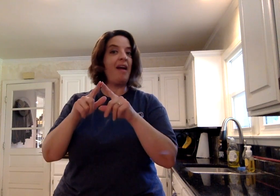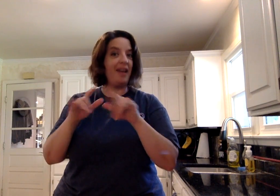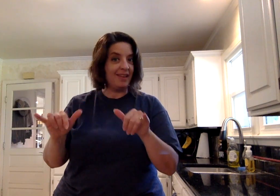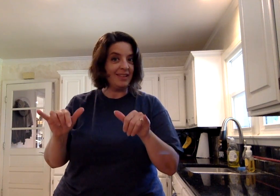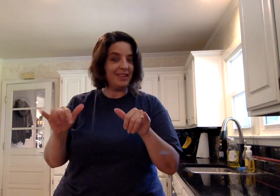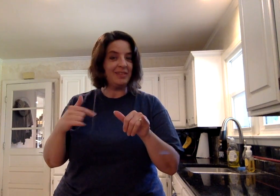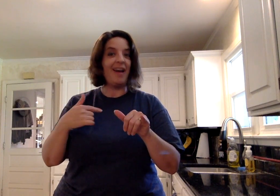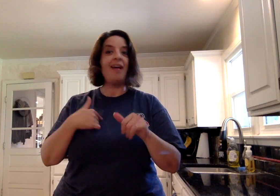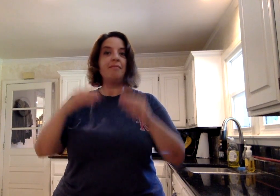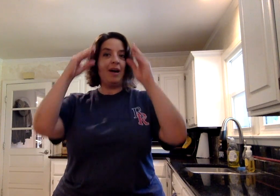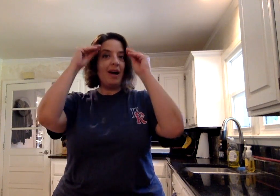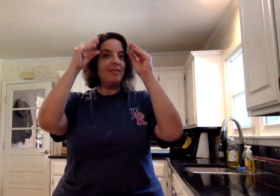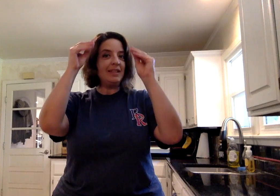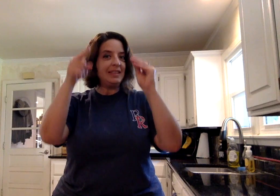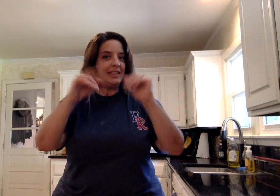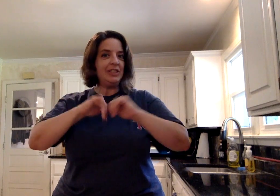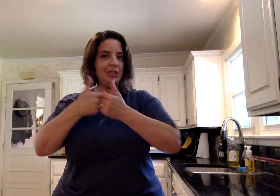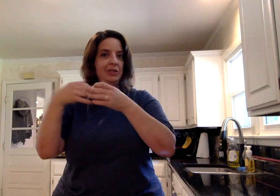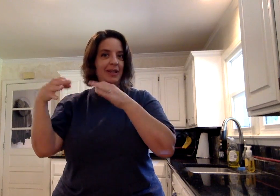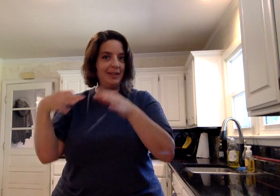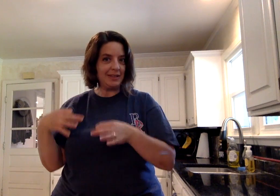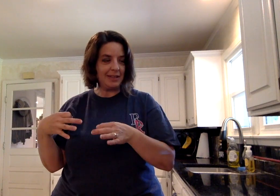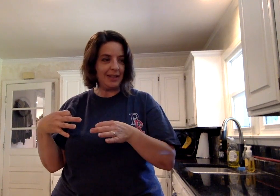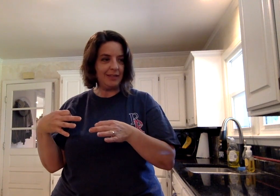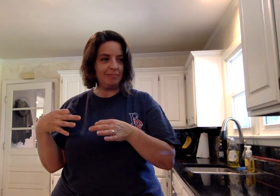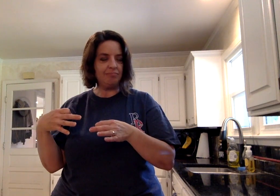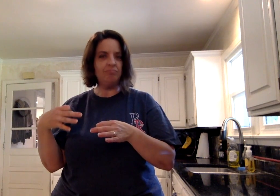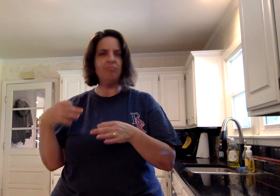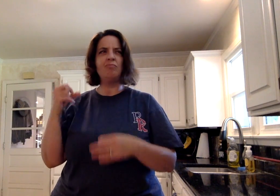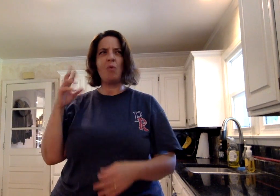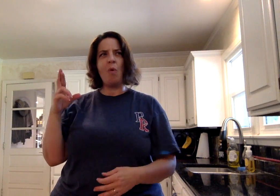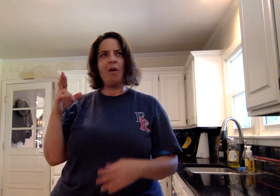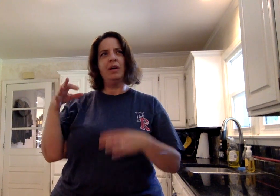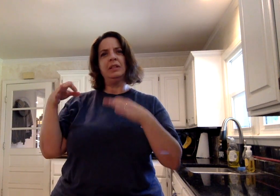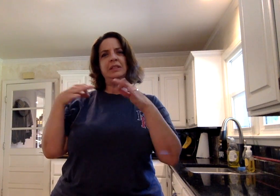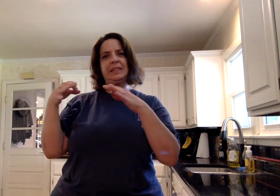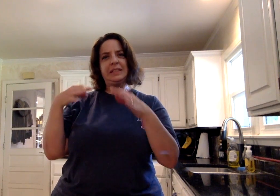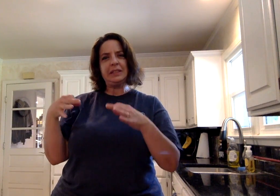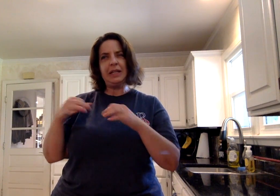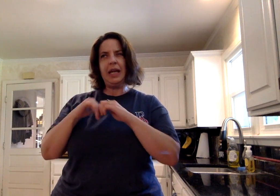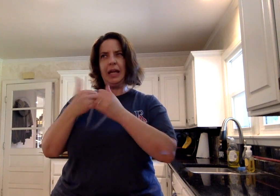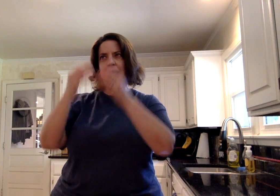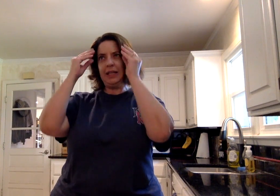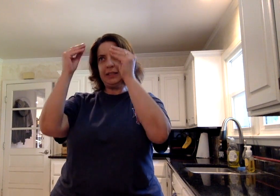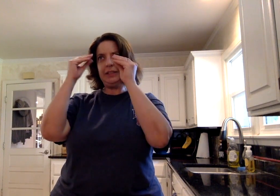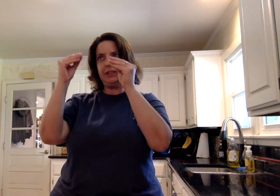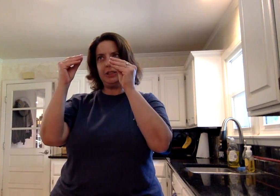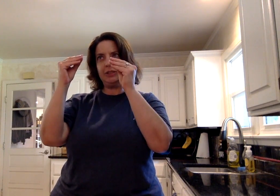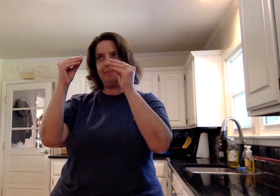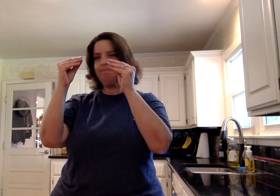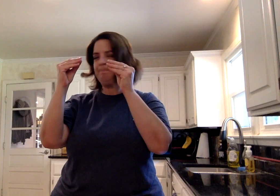and simultaneously, I'm going to teach you how to explain things. Or I'm going to explain how to